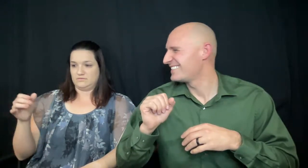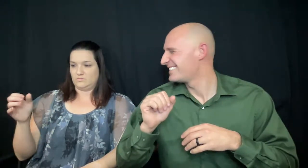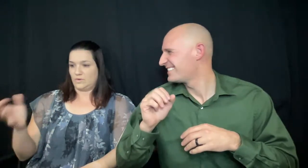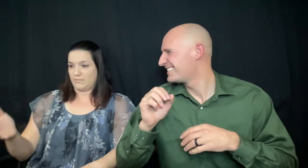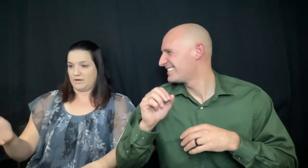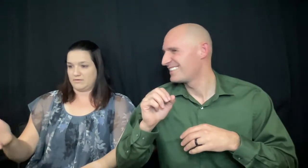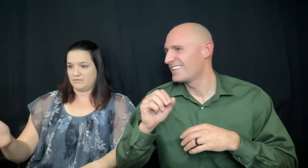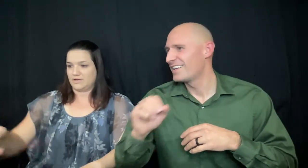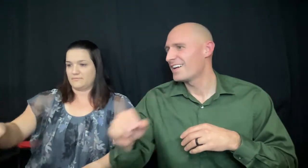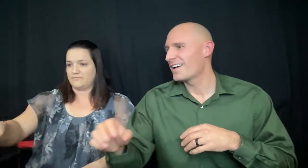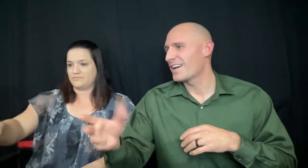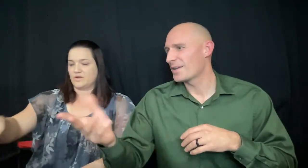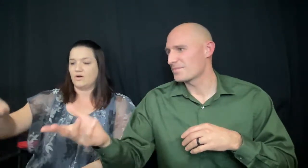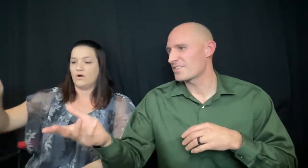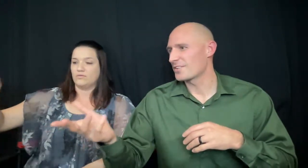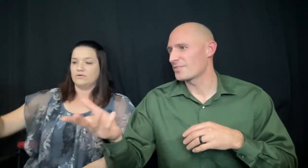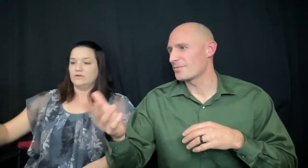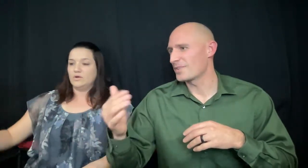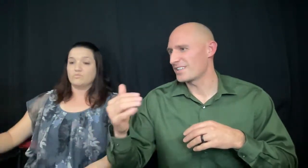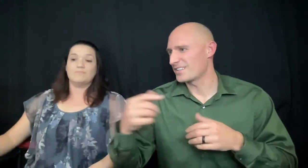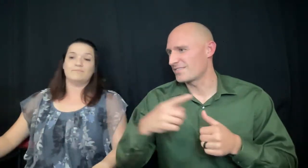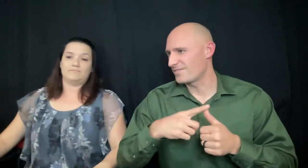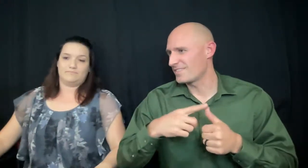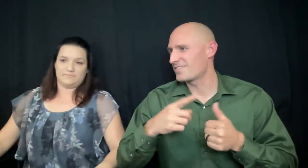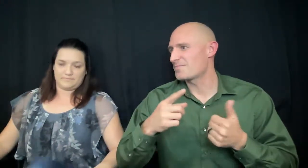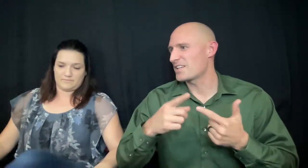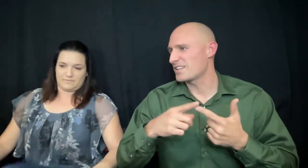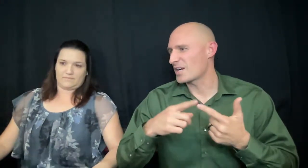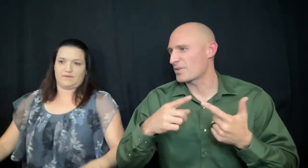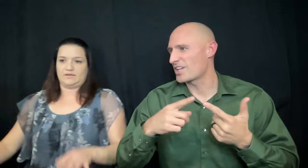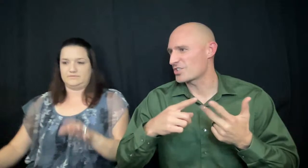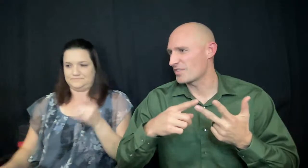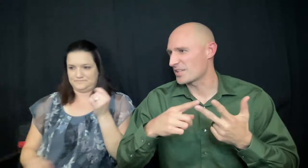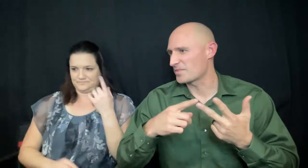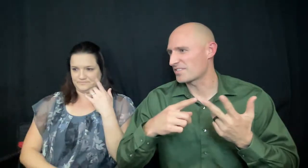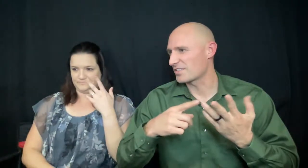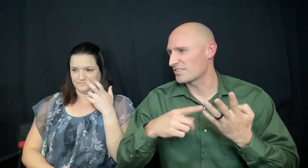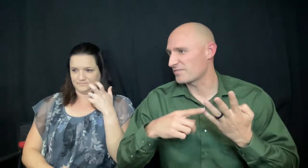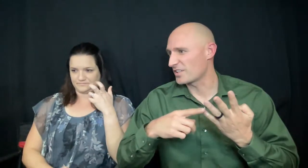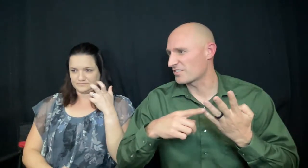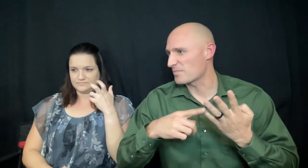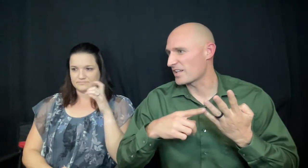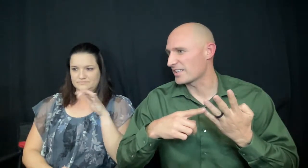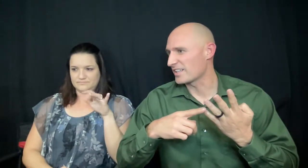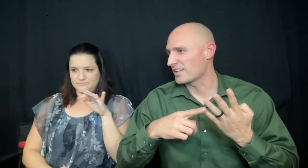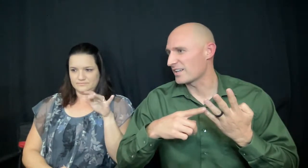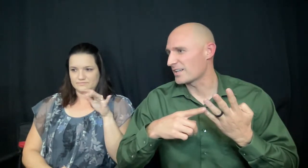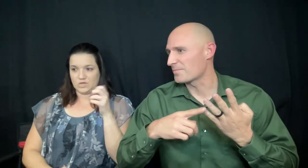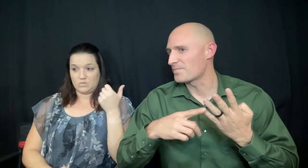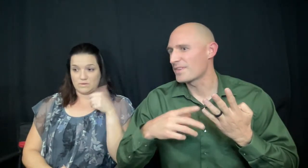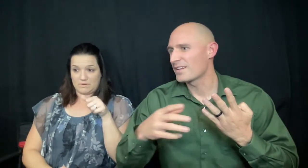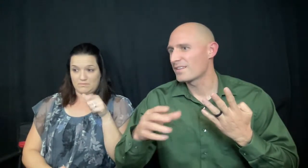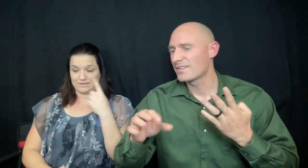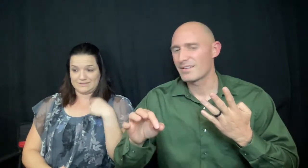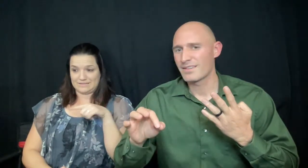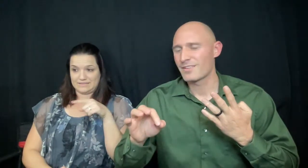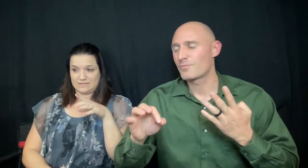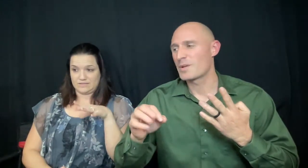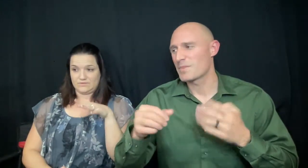Where am I? Here. So we did speed, comprehension, receptive skills, finger spelling, remembering the signs.